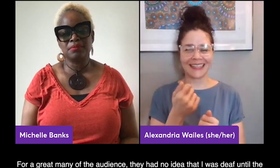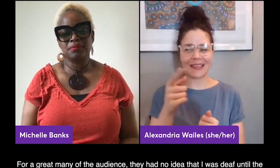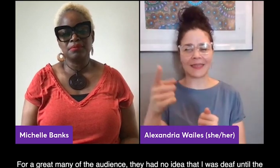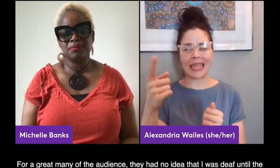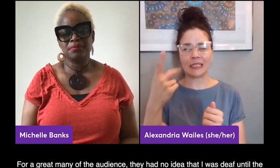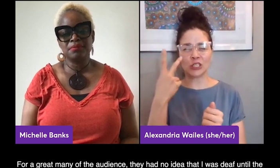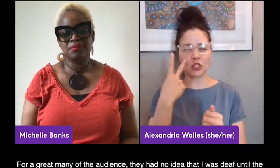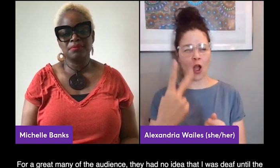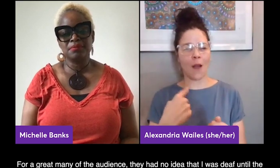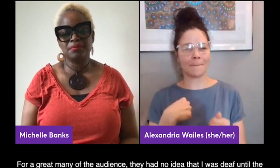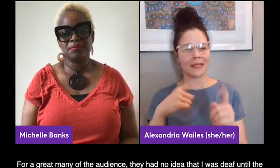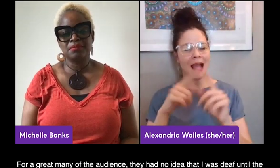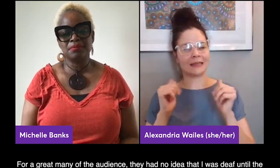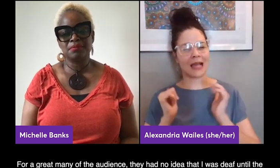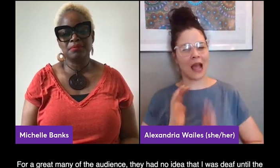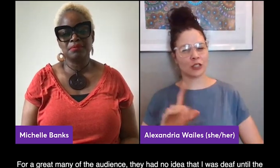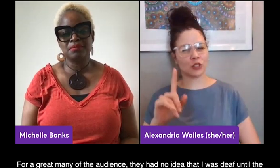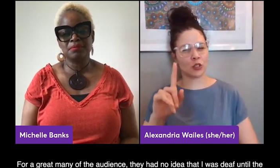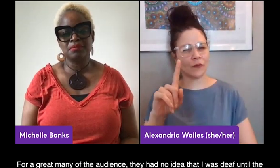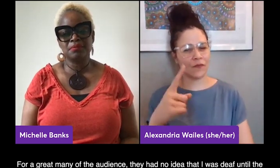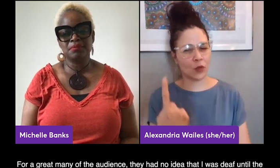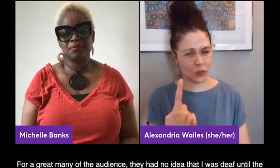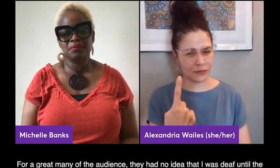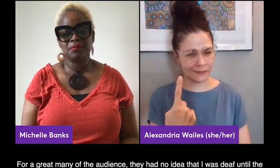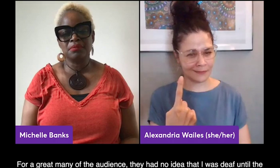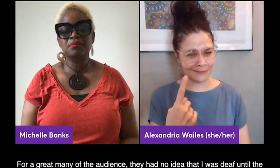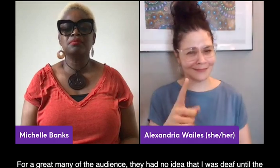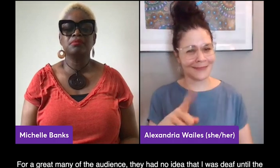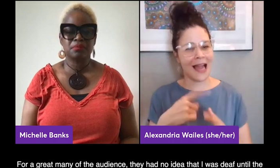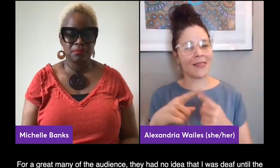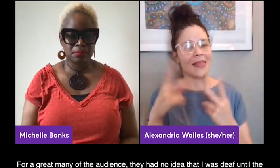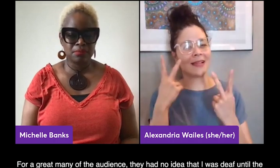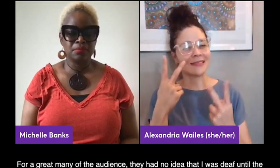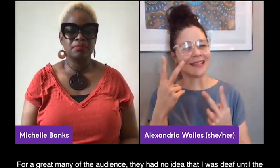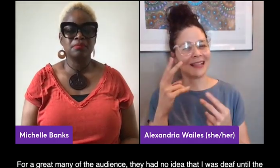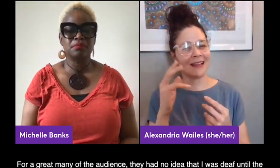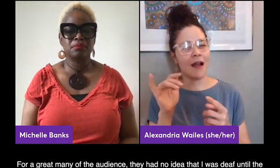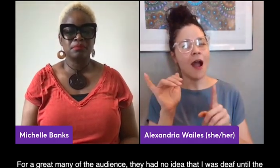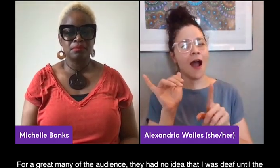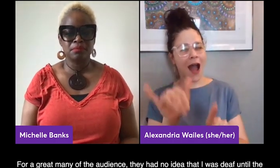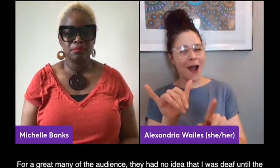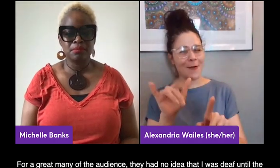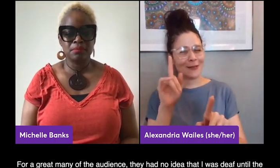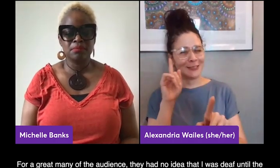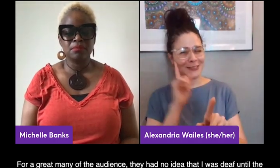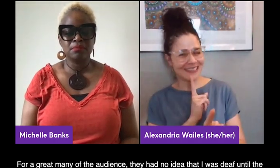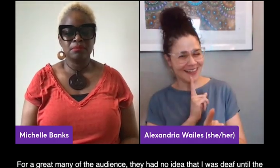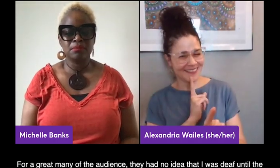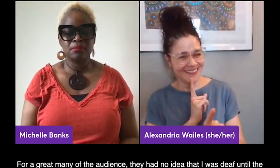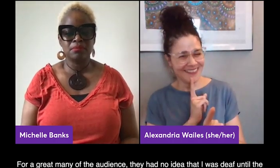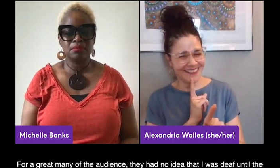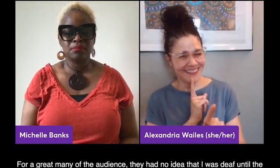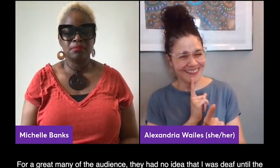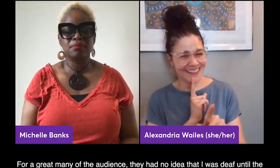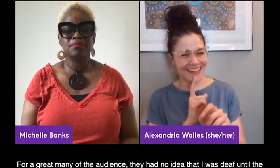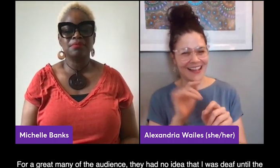was interesting was they saw me as an actor first, and then realized I was